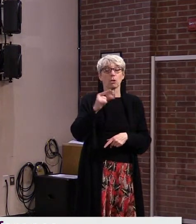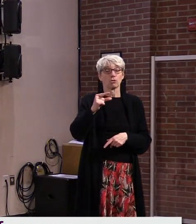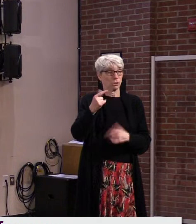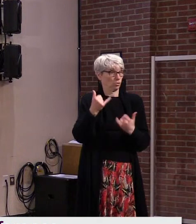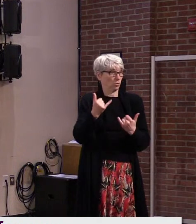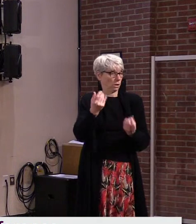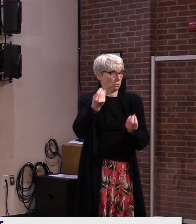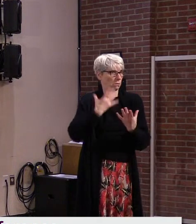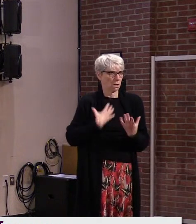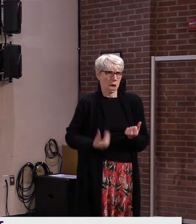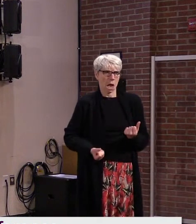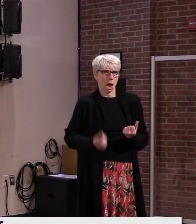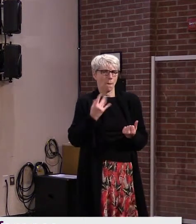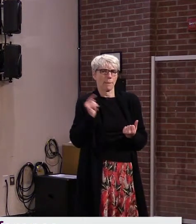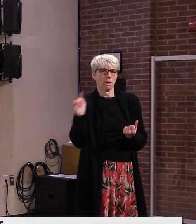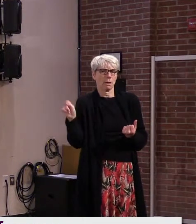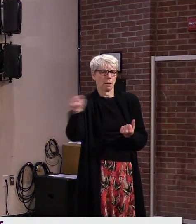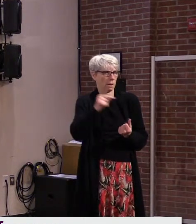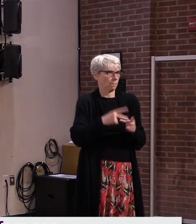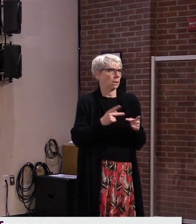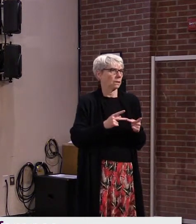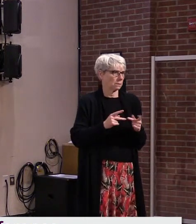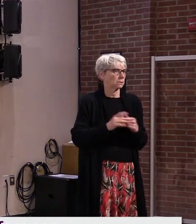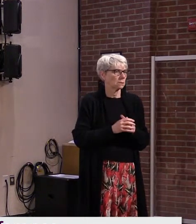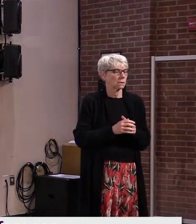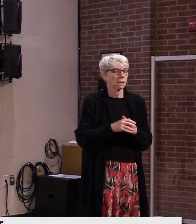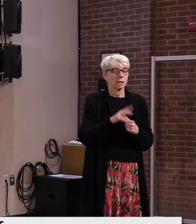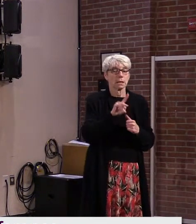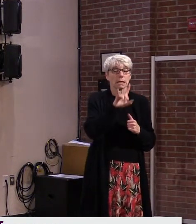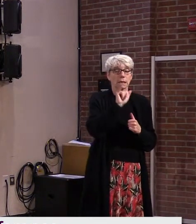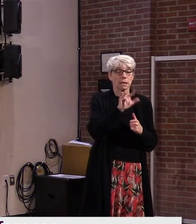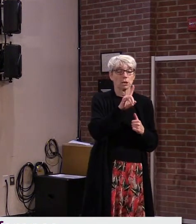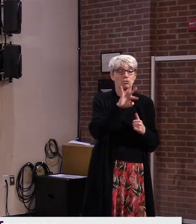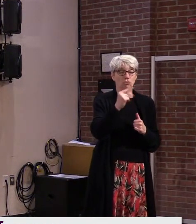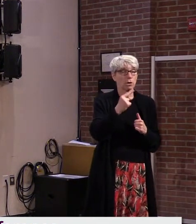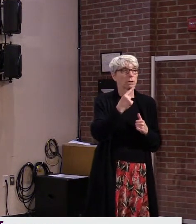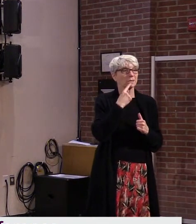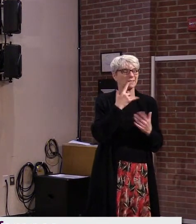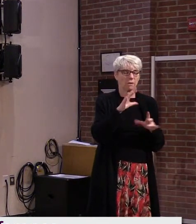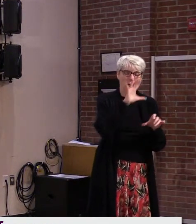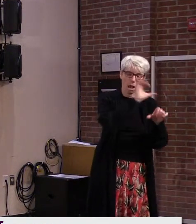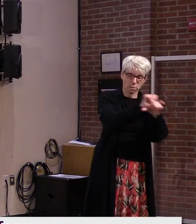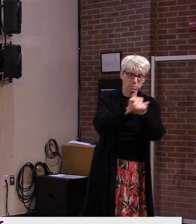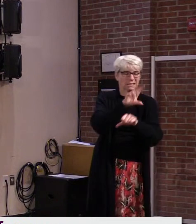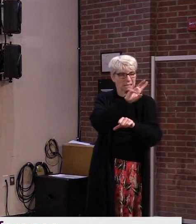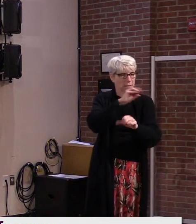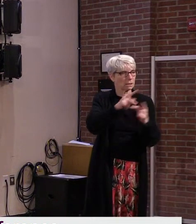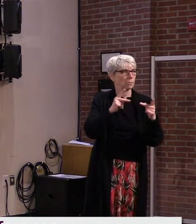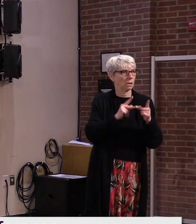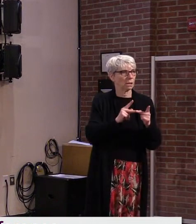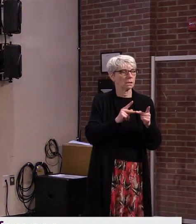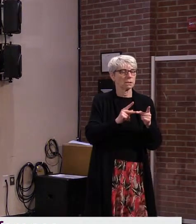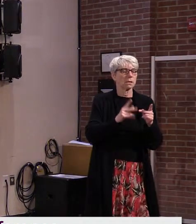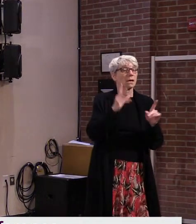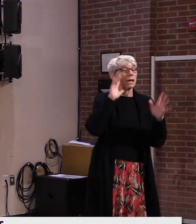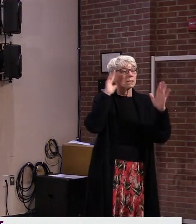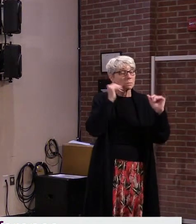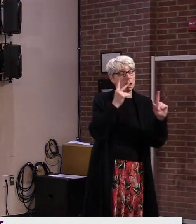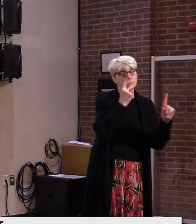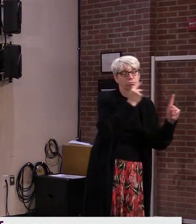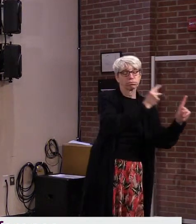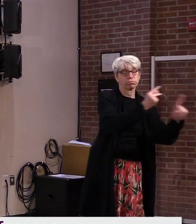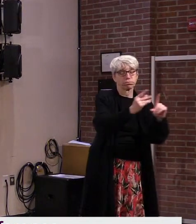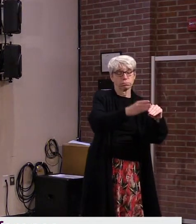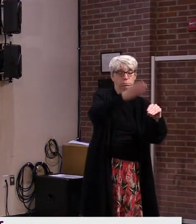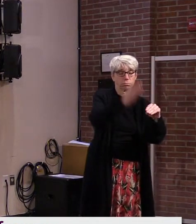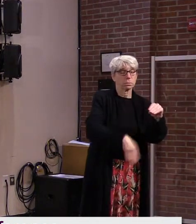today on how much they have scheduled. Kinney's has told us they've scheduled the 60. They expect to be done by the